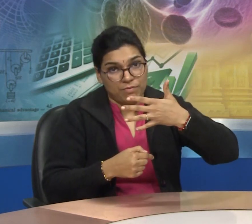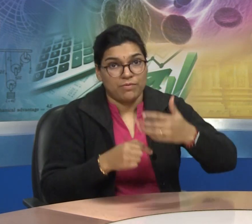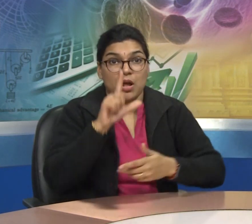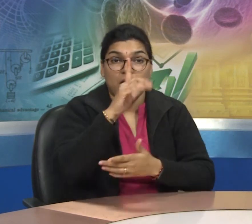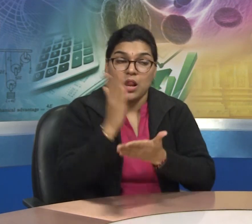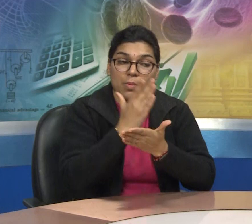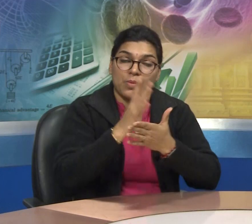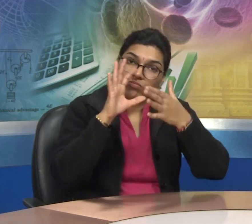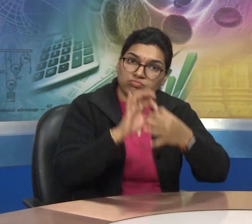1928,